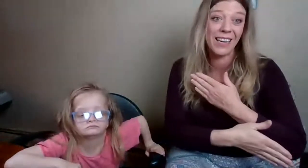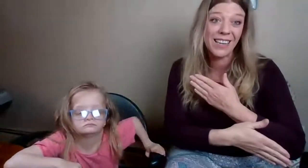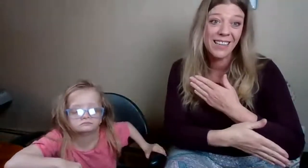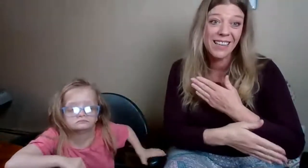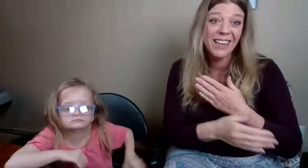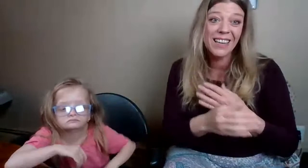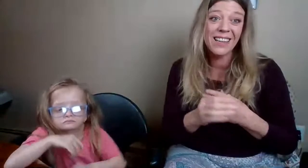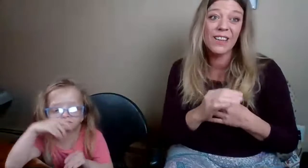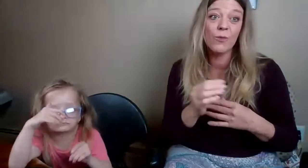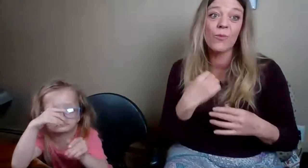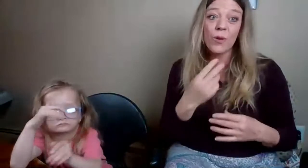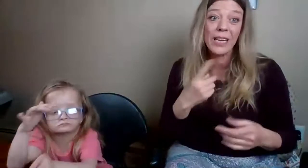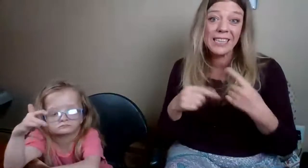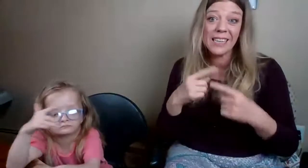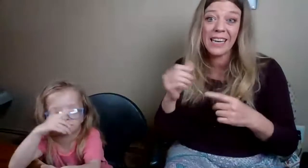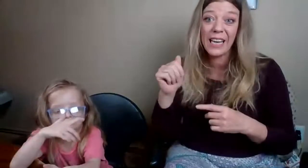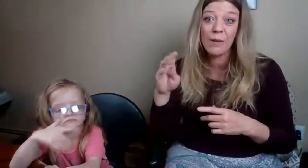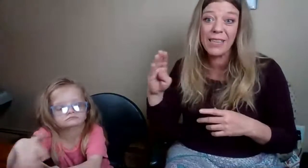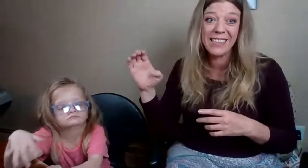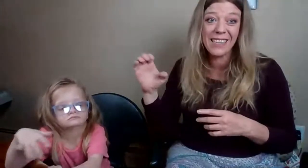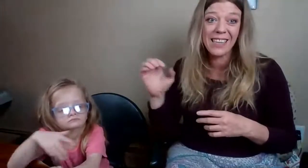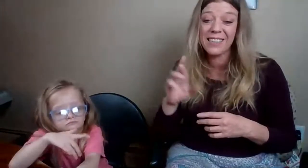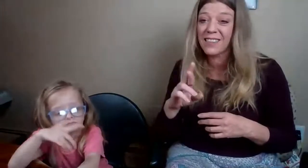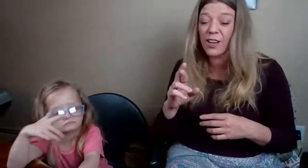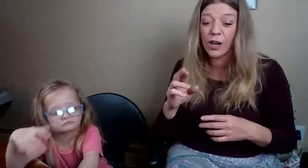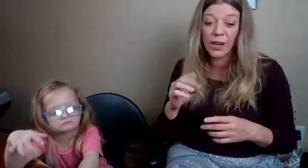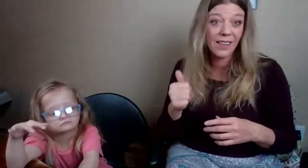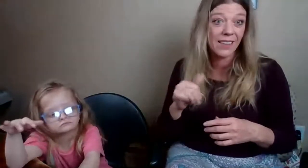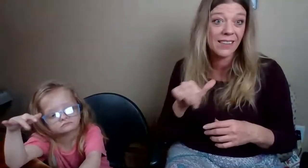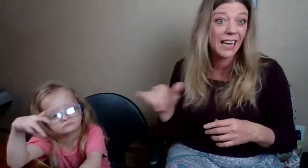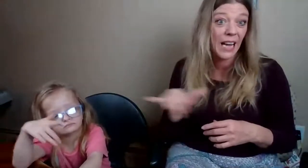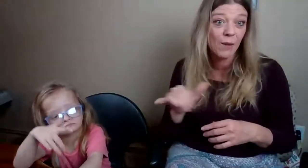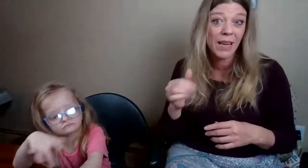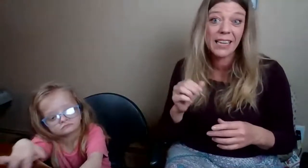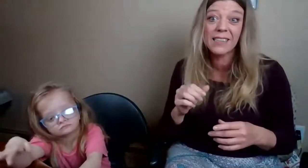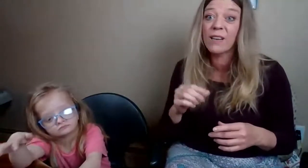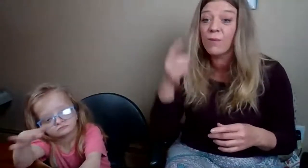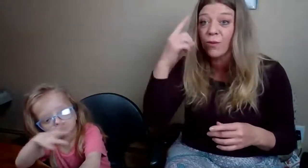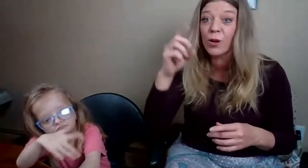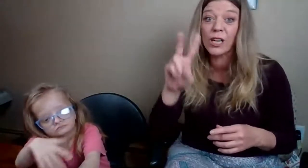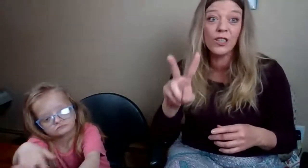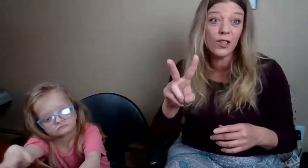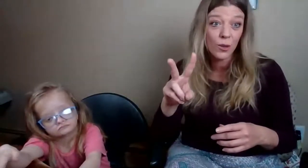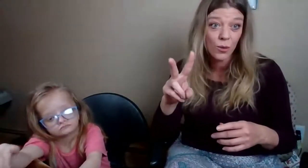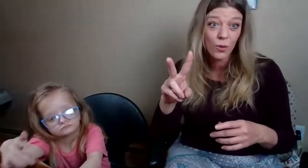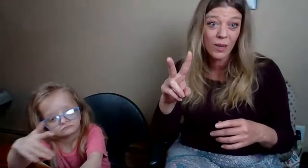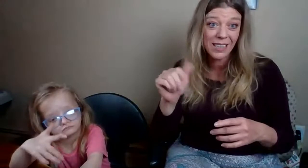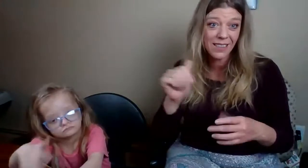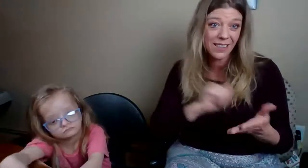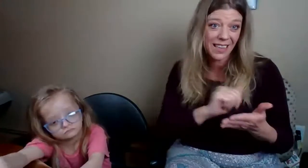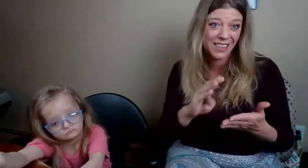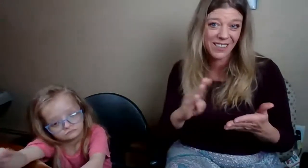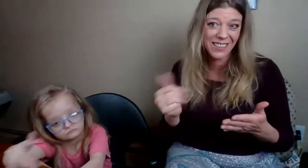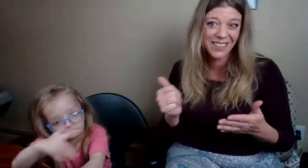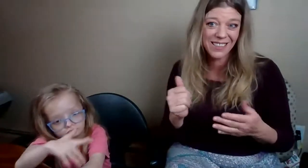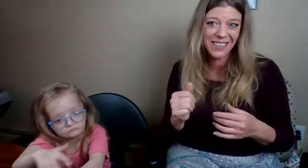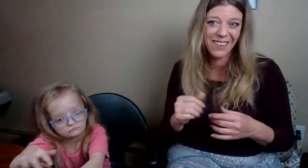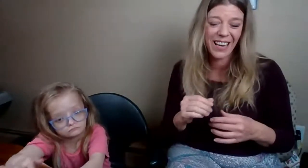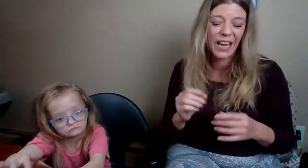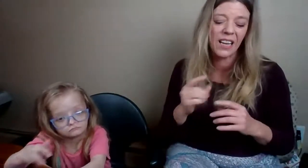America, voice sign ABCs are the same except for 2 letters. Okay, I'll